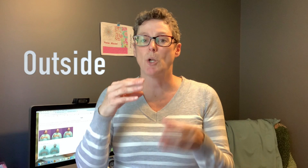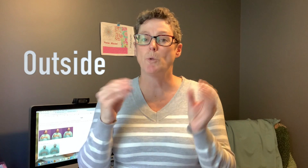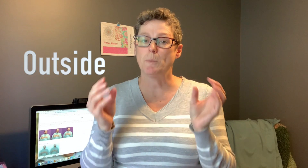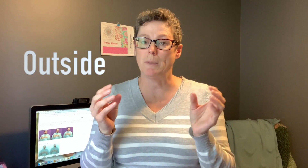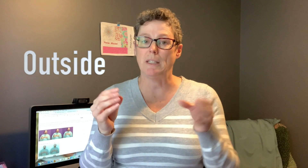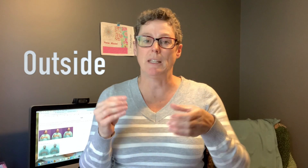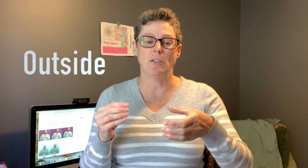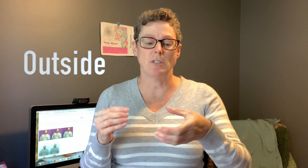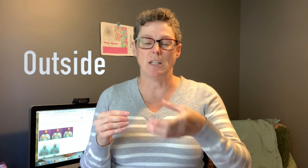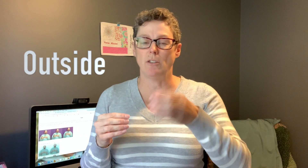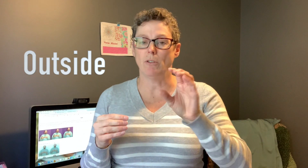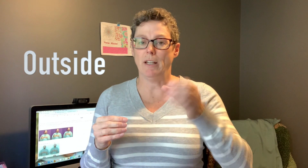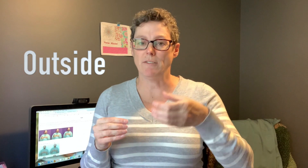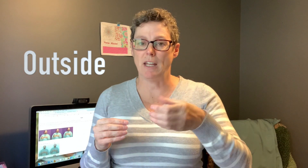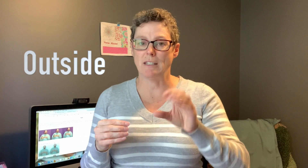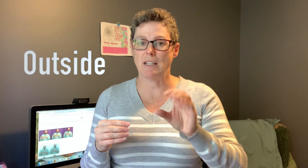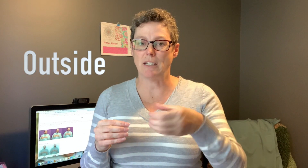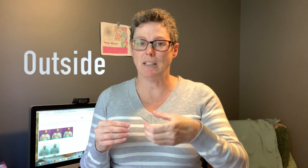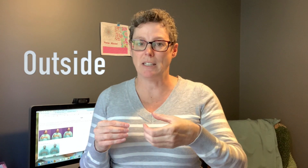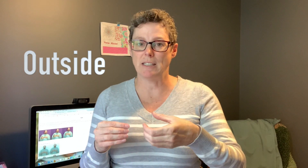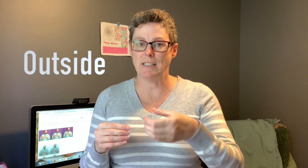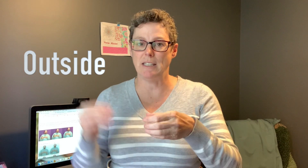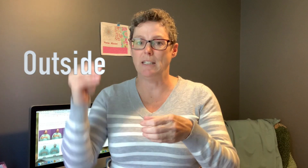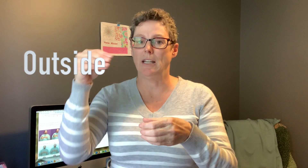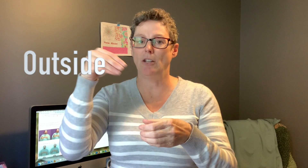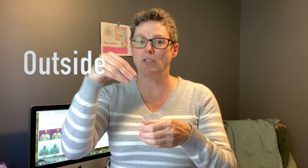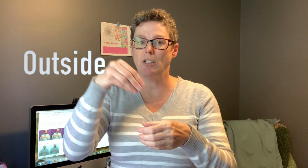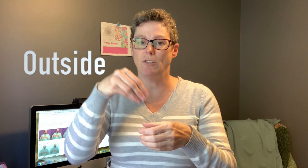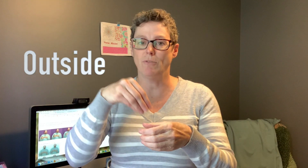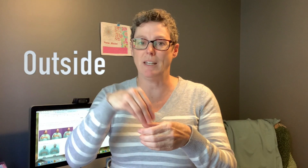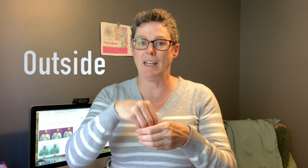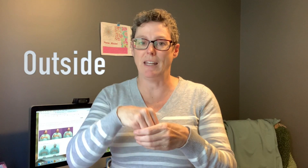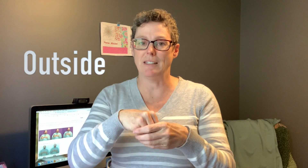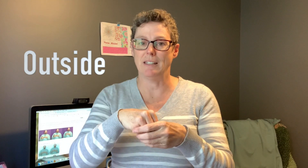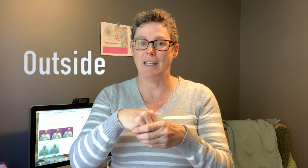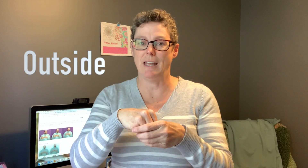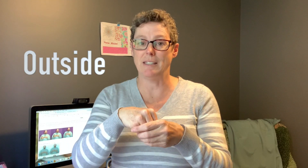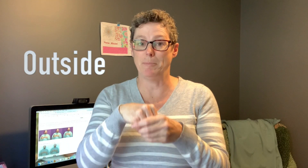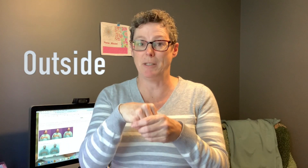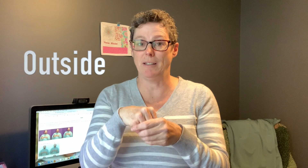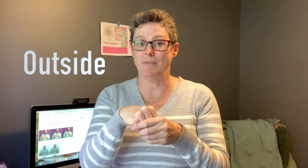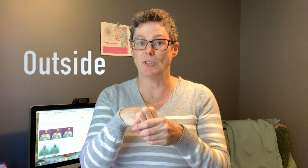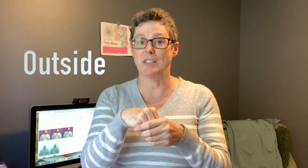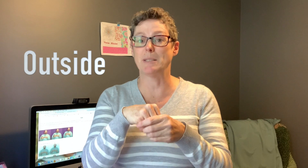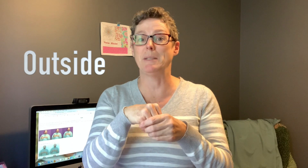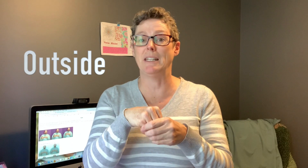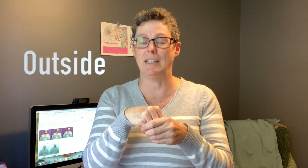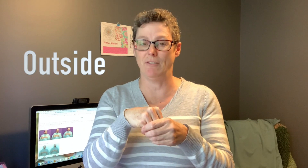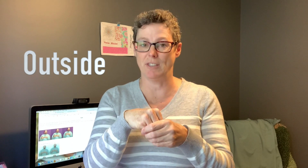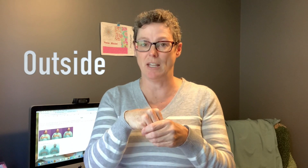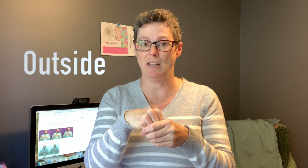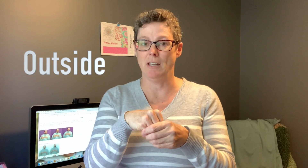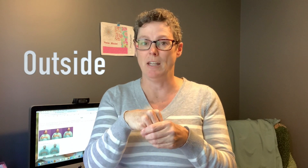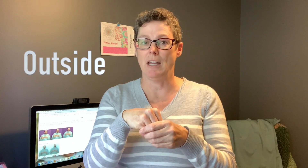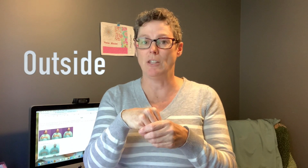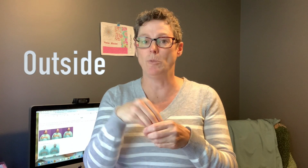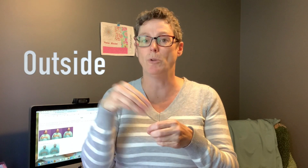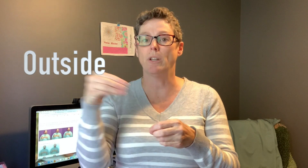showed me that you take your left hand kind of like a C, and you take your right hand and dip it in. So this is the beginning of the sign, and then you pull it